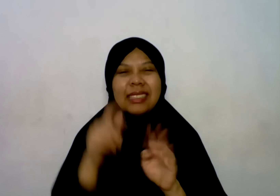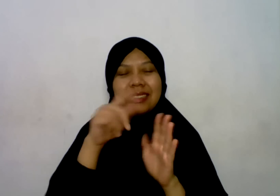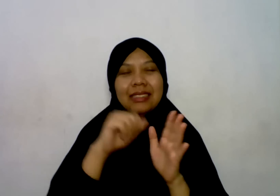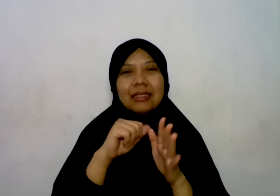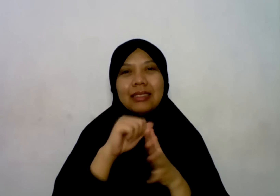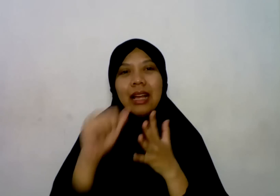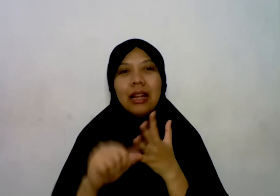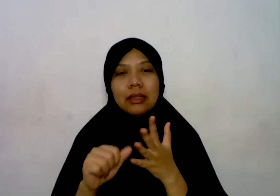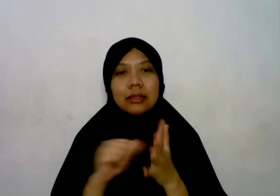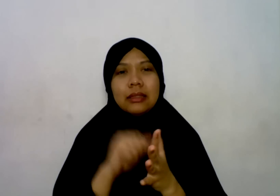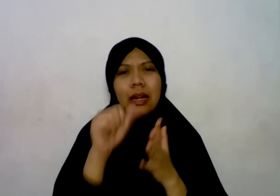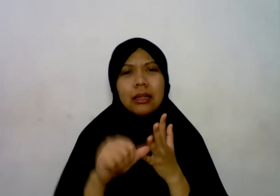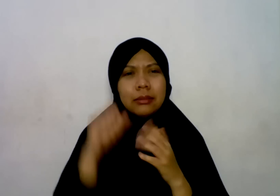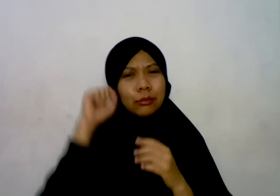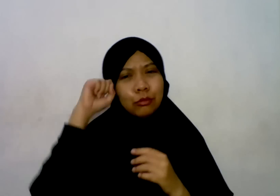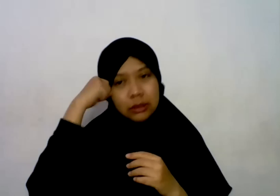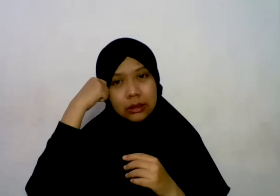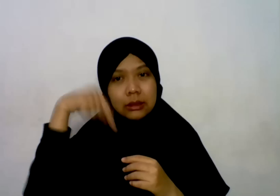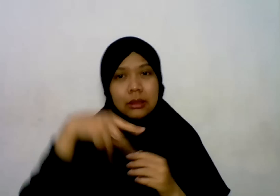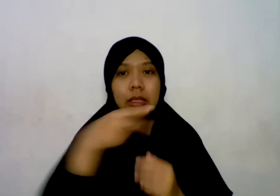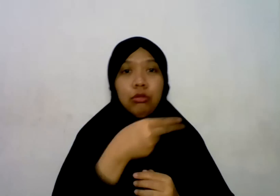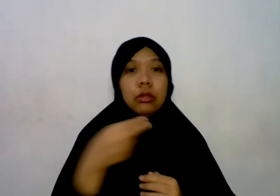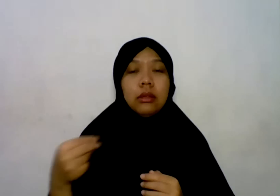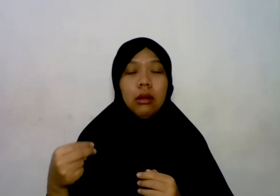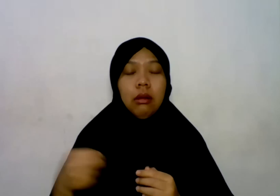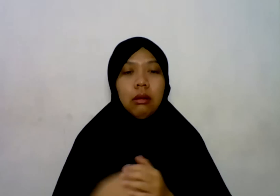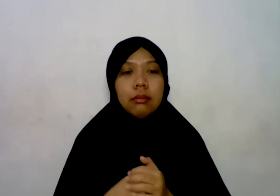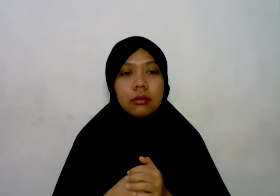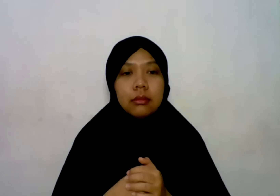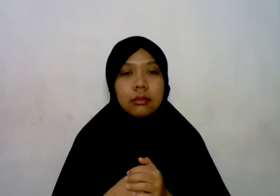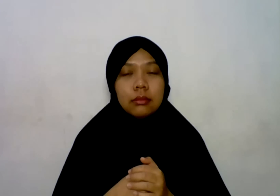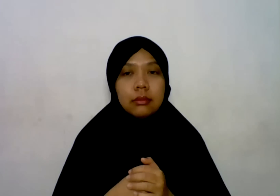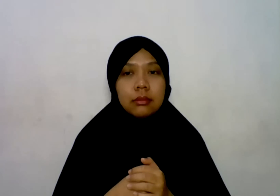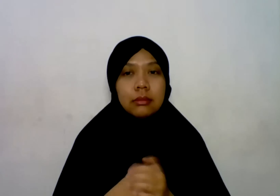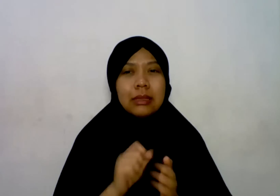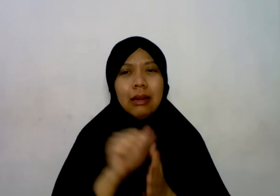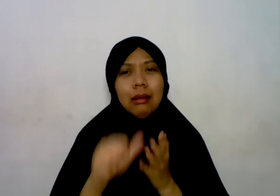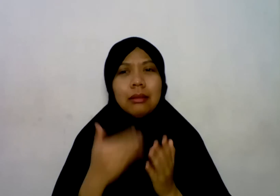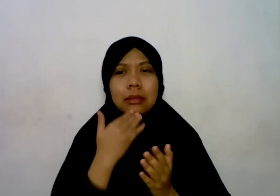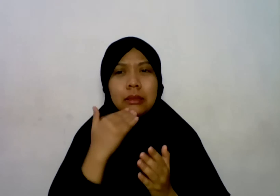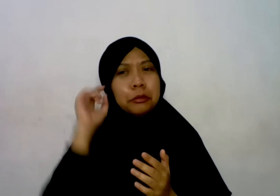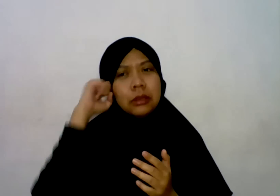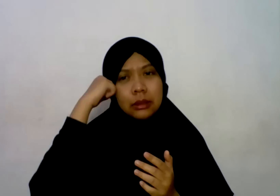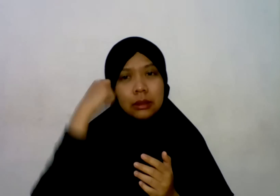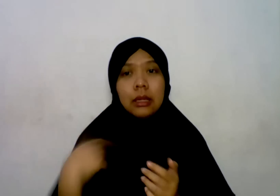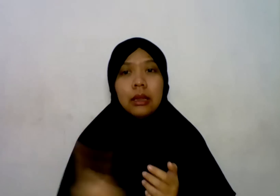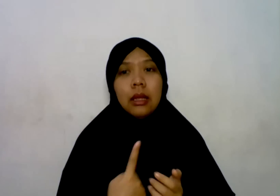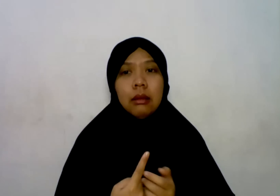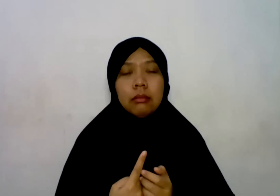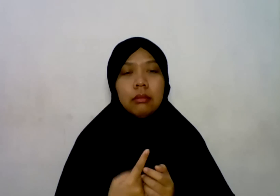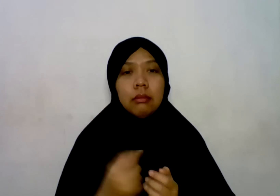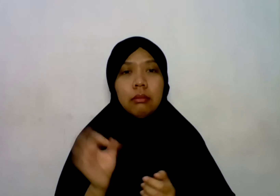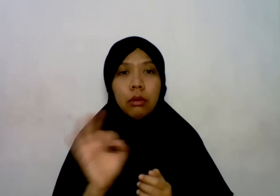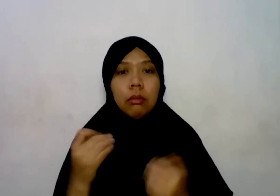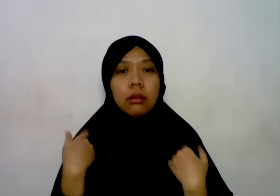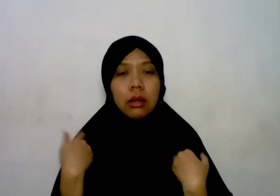complicated. Hello. In Indonesia. It's quite complicated. So we We not have the independent study program for